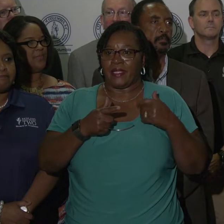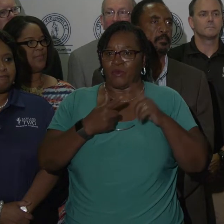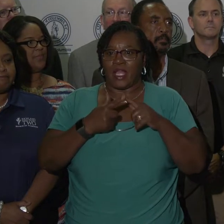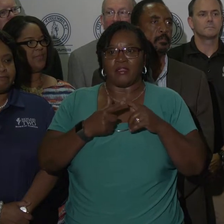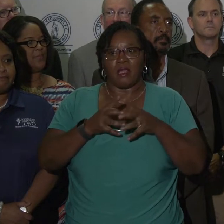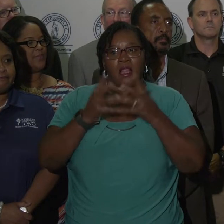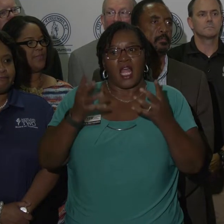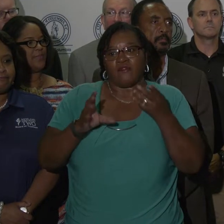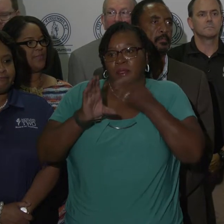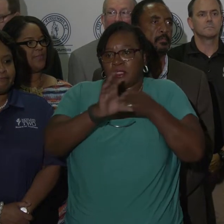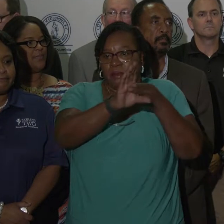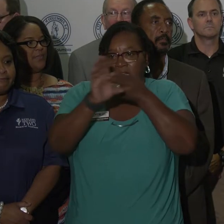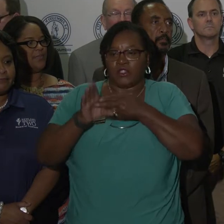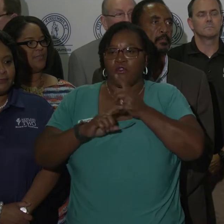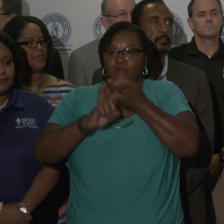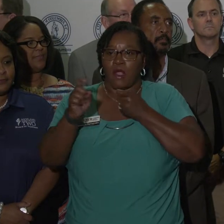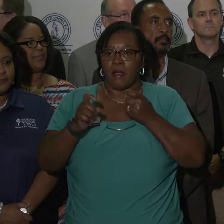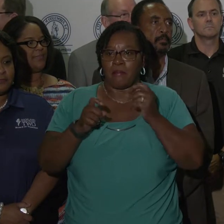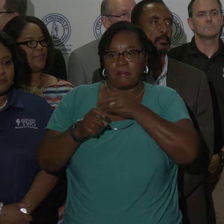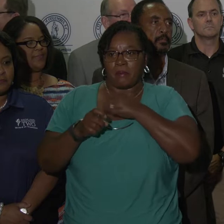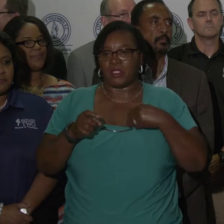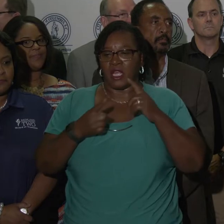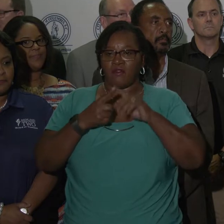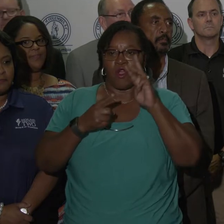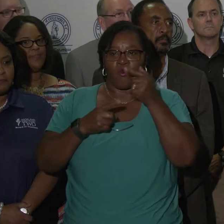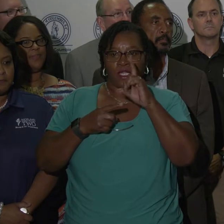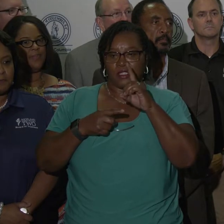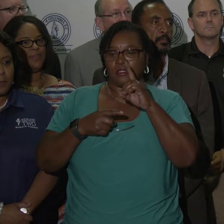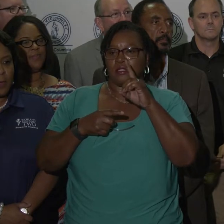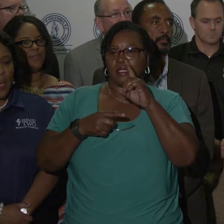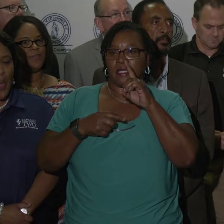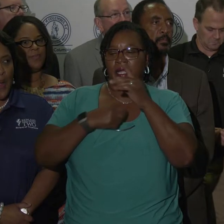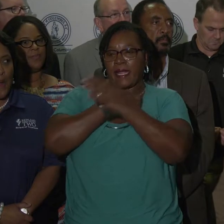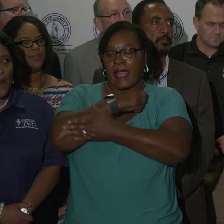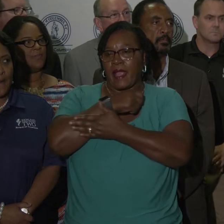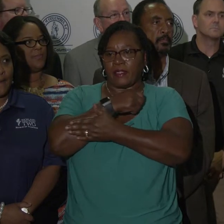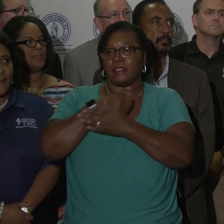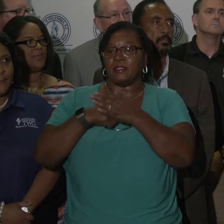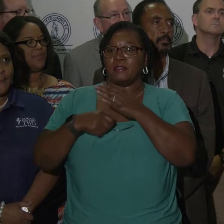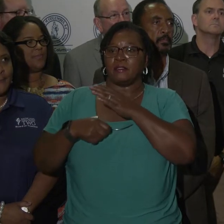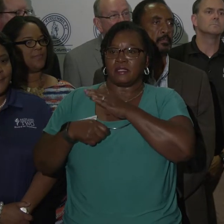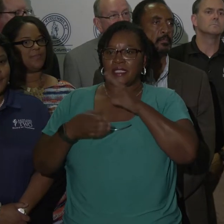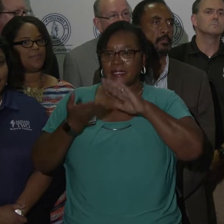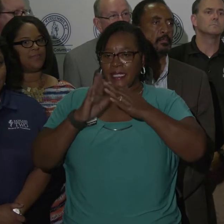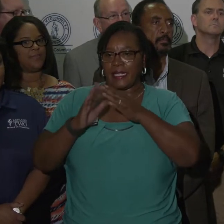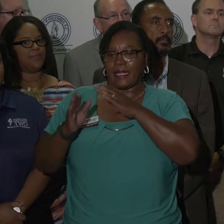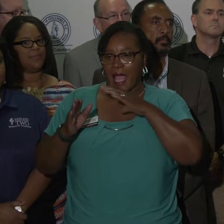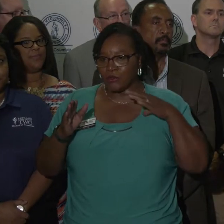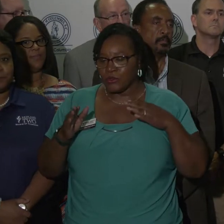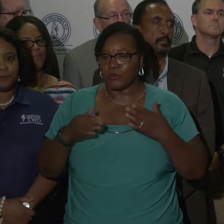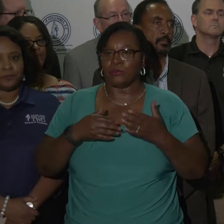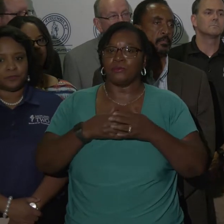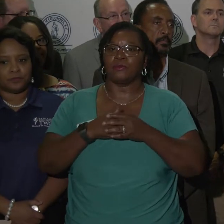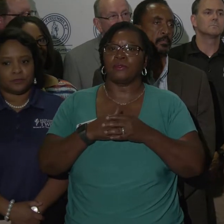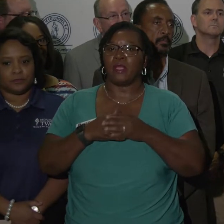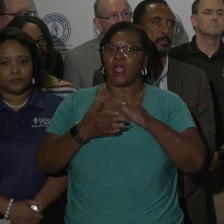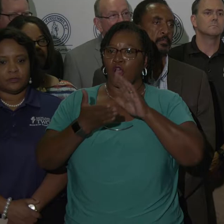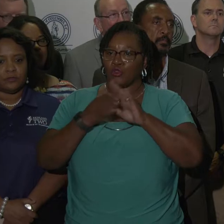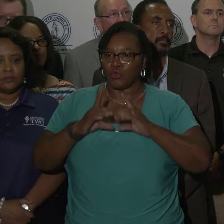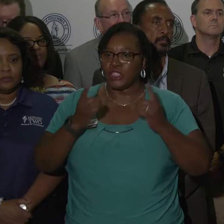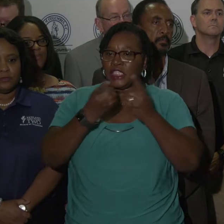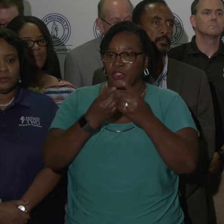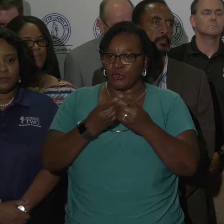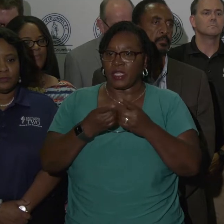robust participation from members of Richland County Council, from our City Council, every member of City Council, our school